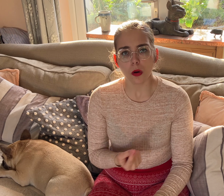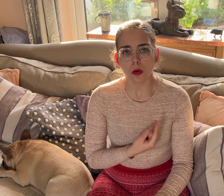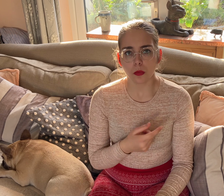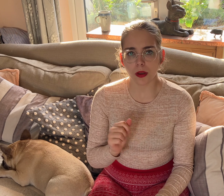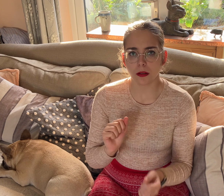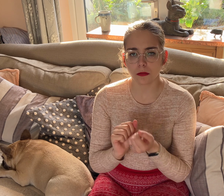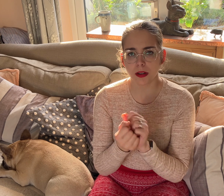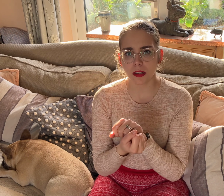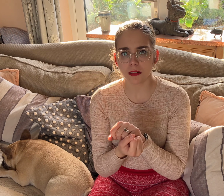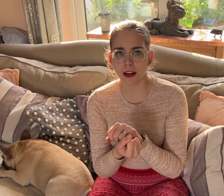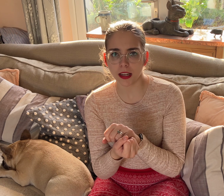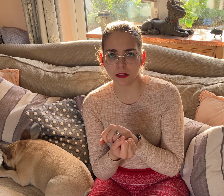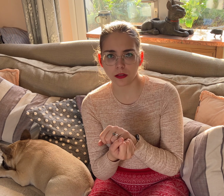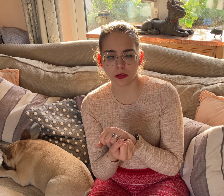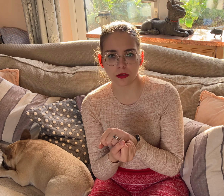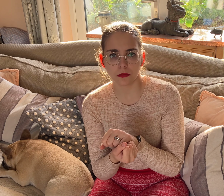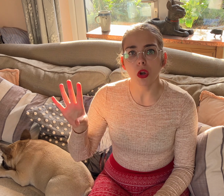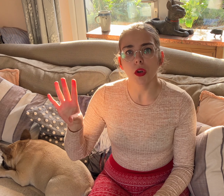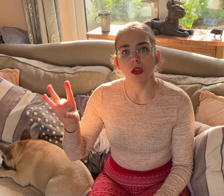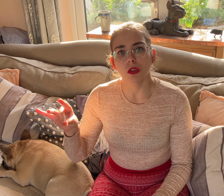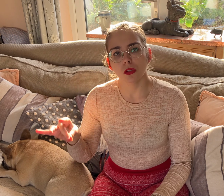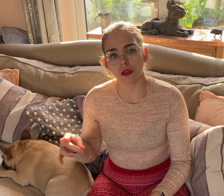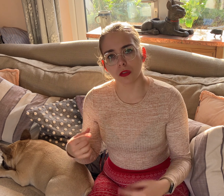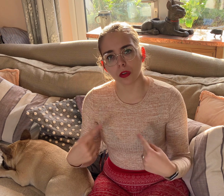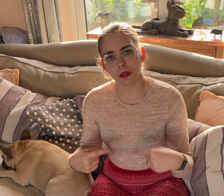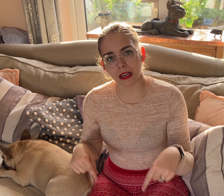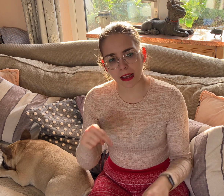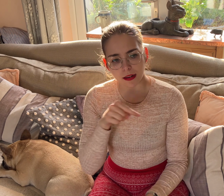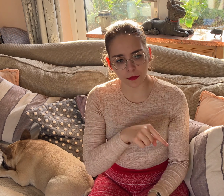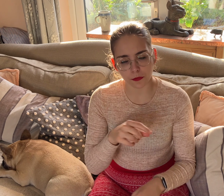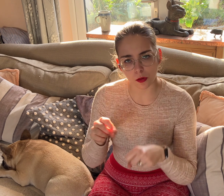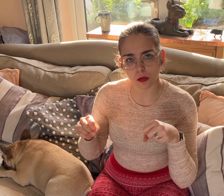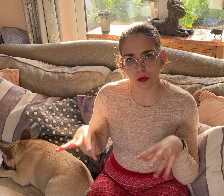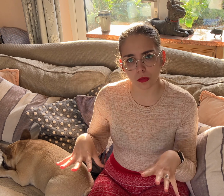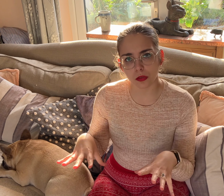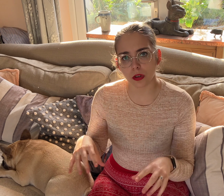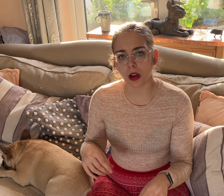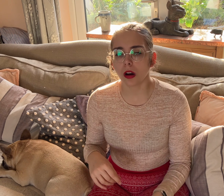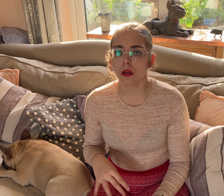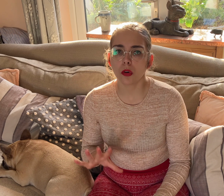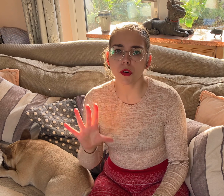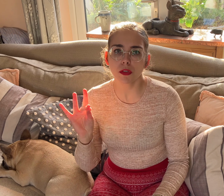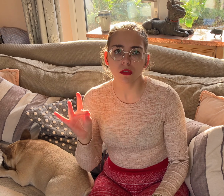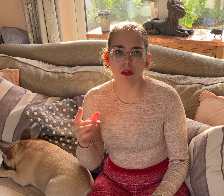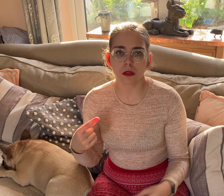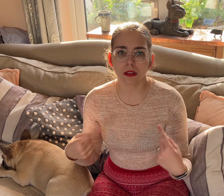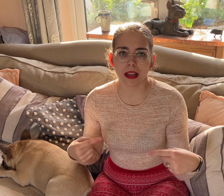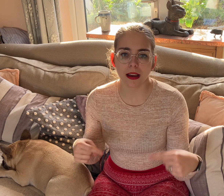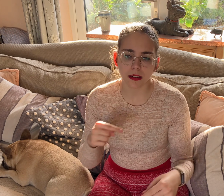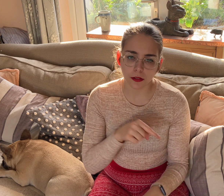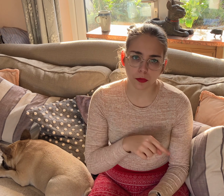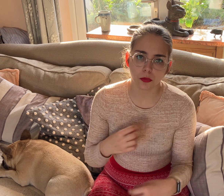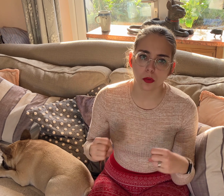we'll rearrange. Don't let it fall, girl. Don't let it fall.